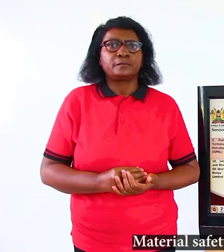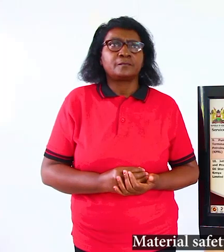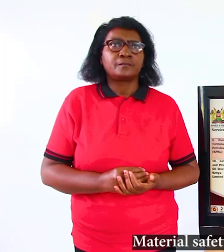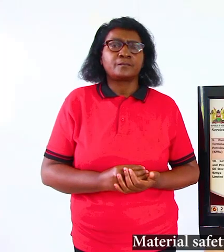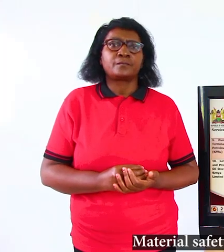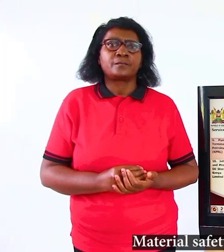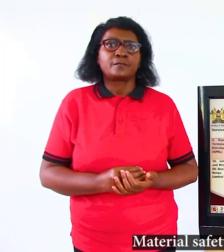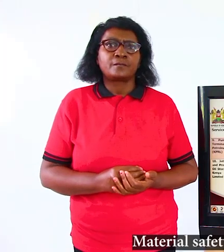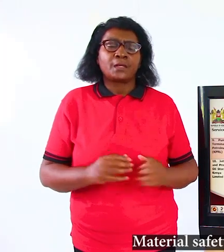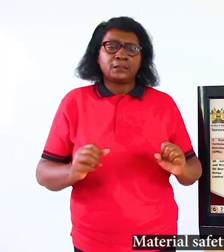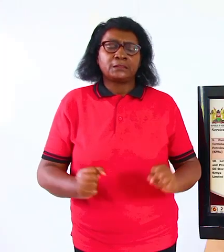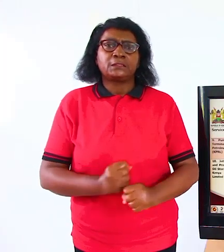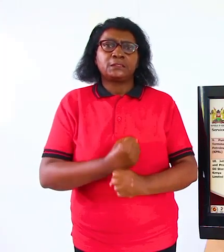Material safety data sheet.